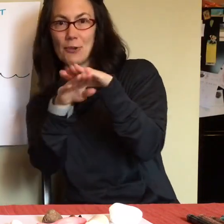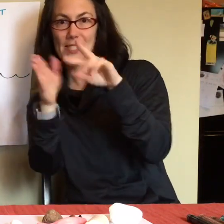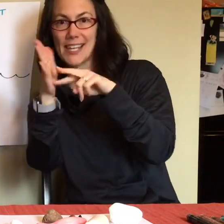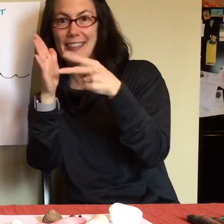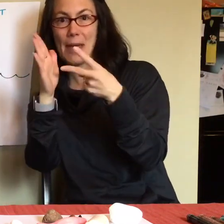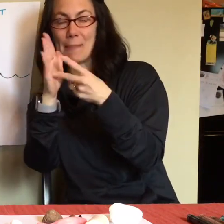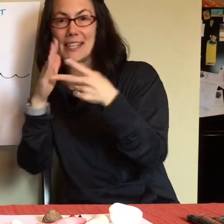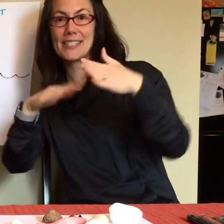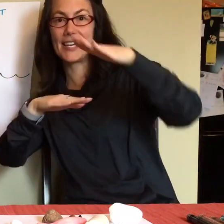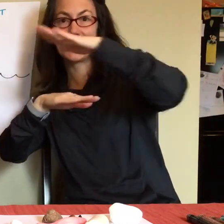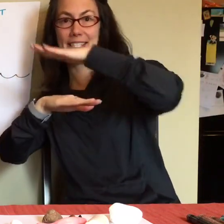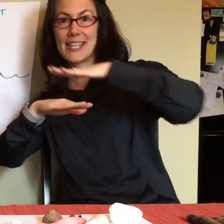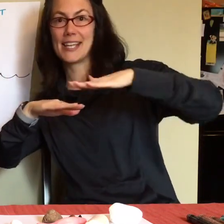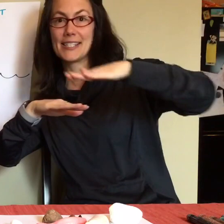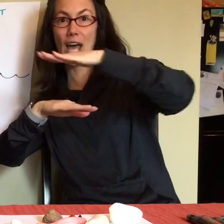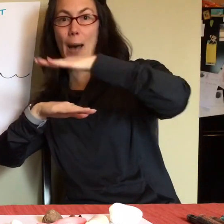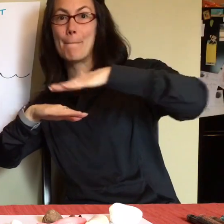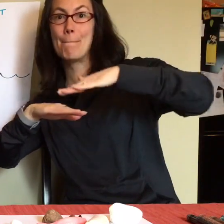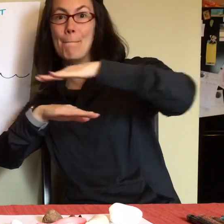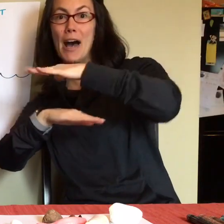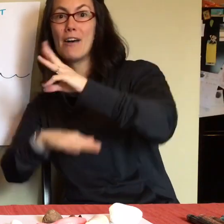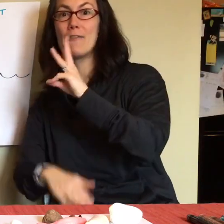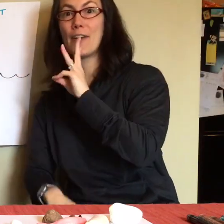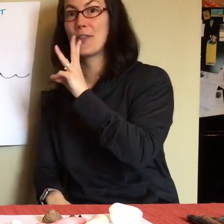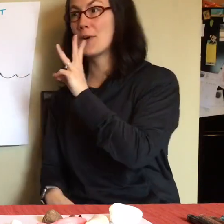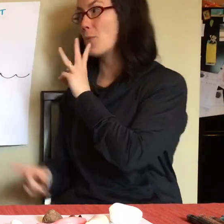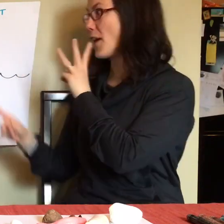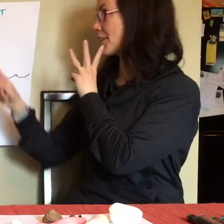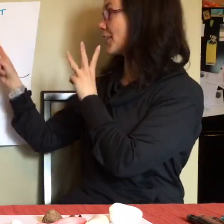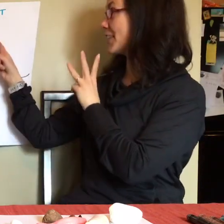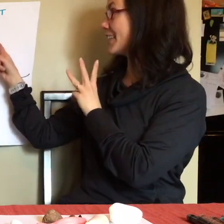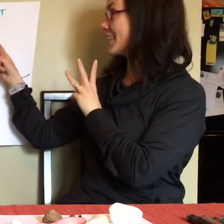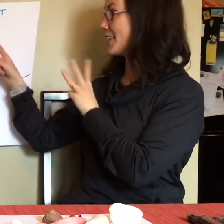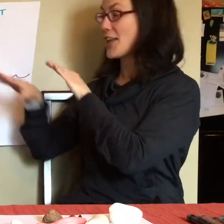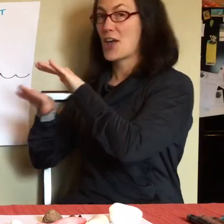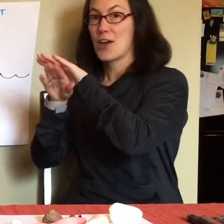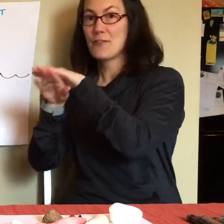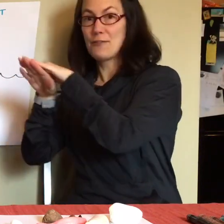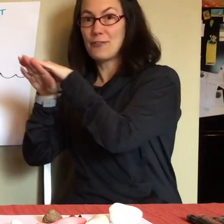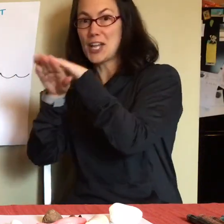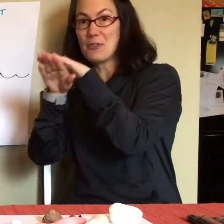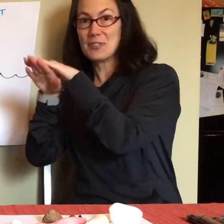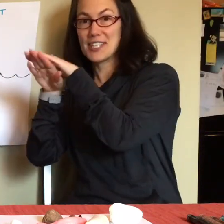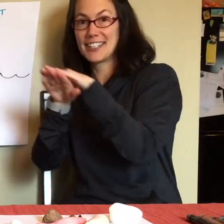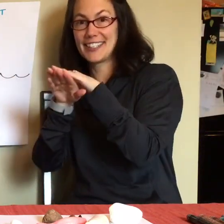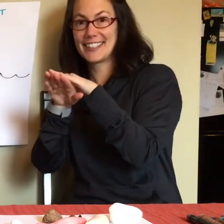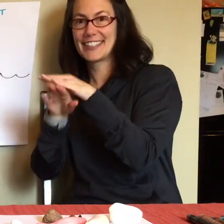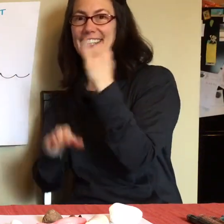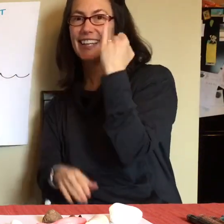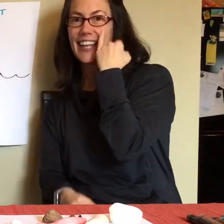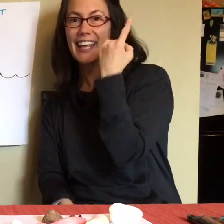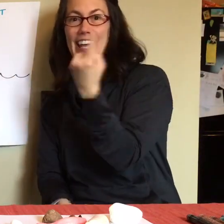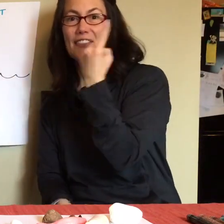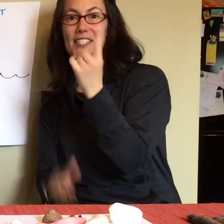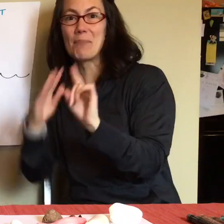floats, that means that it stays above the water. Float. If